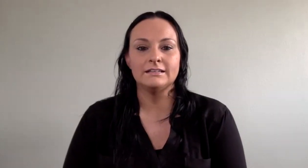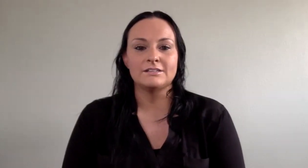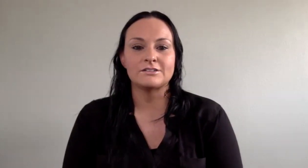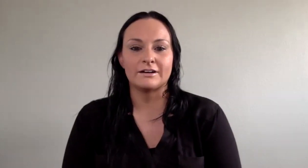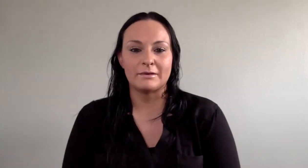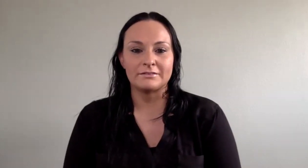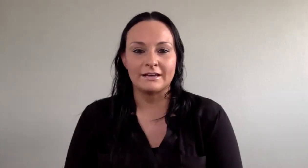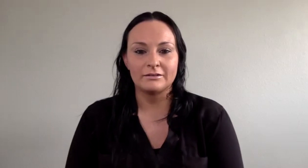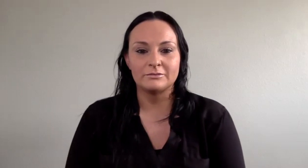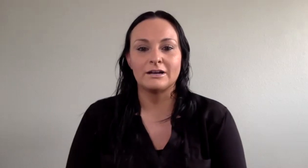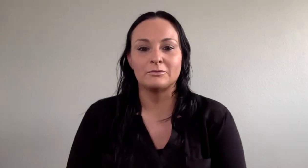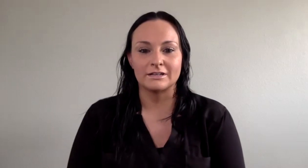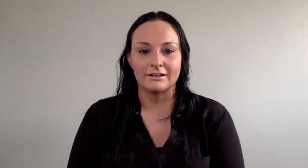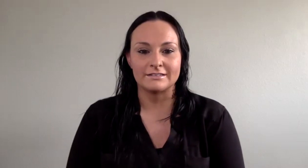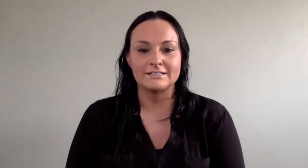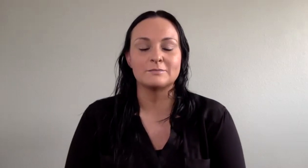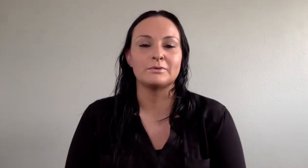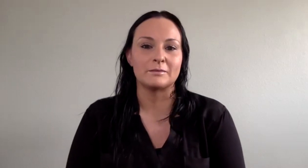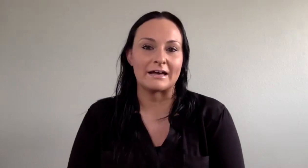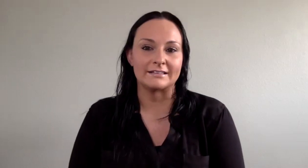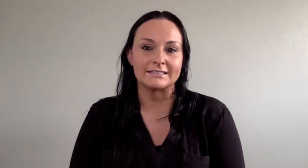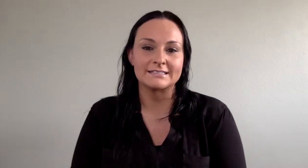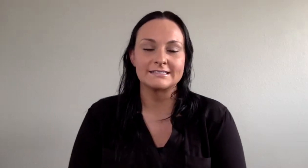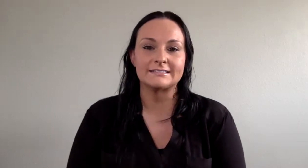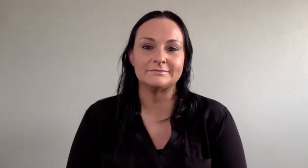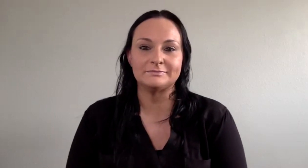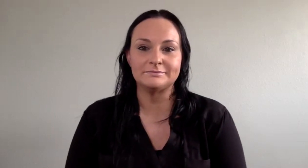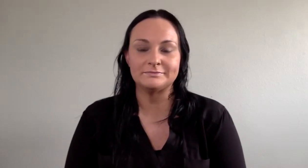Sorry about that. We're now working on this to pull up Alex.